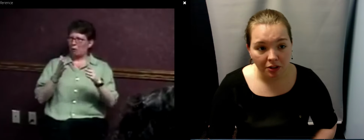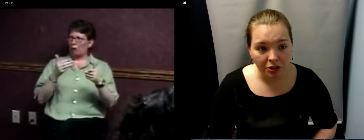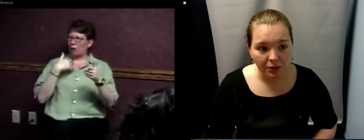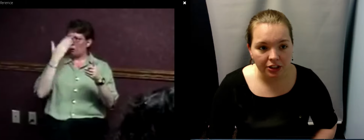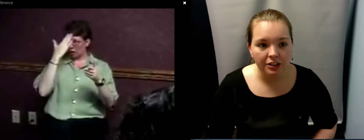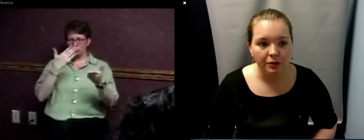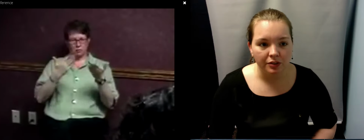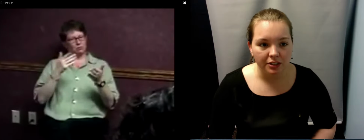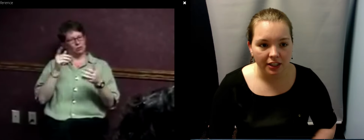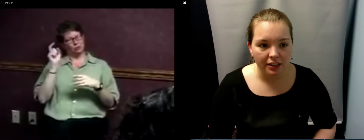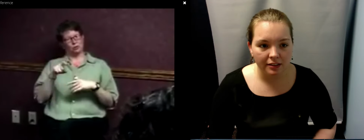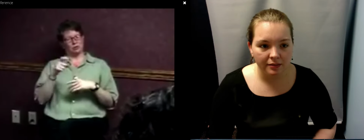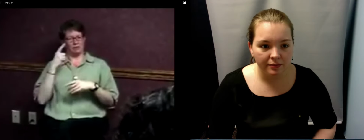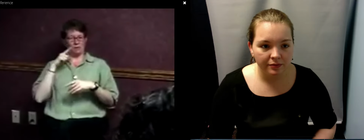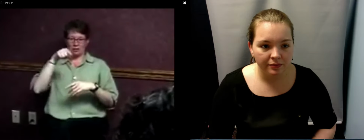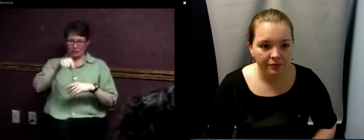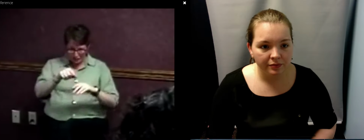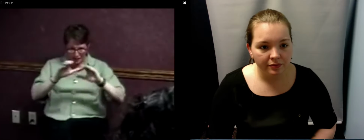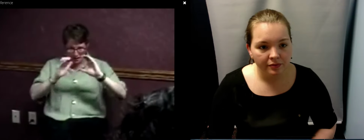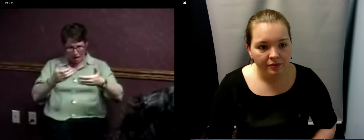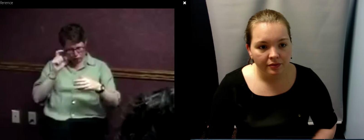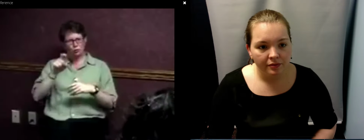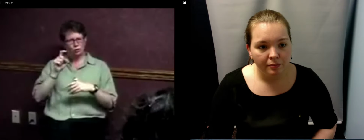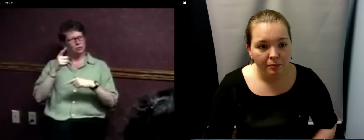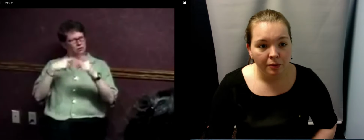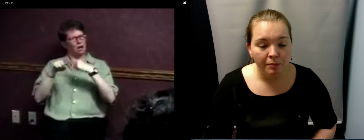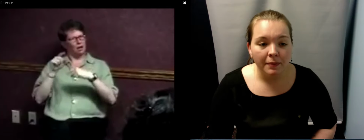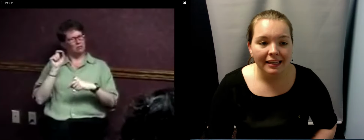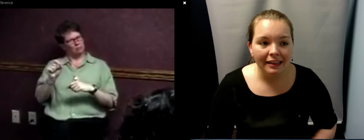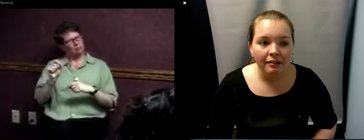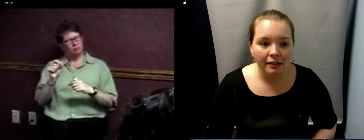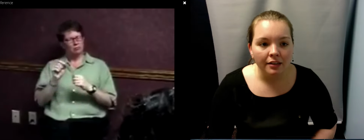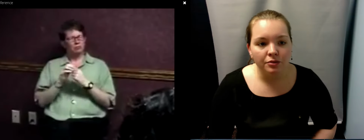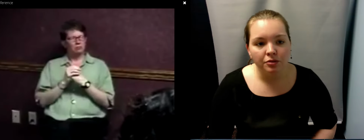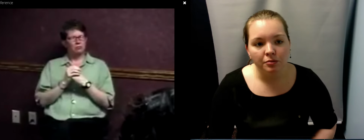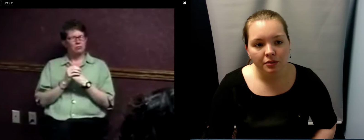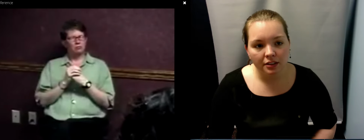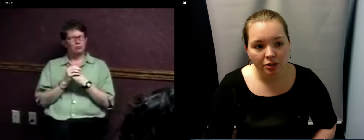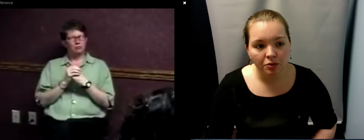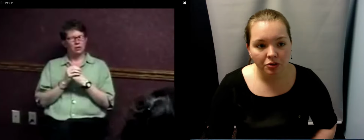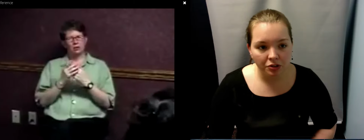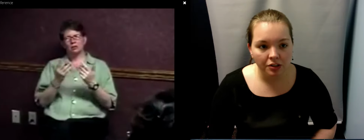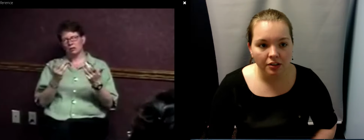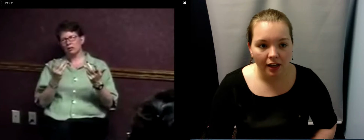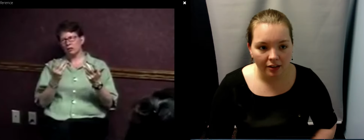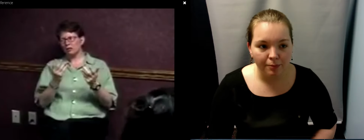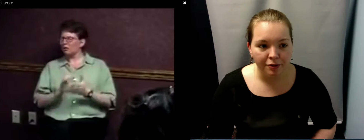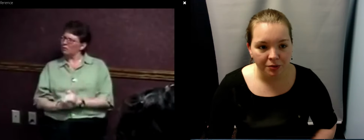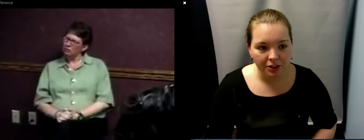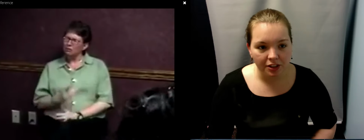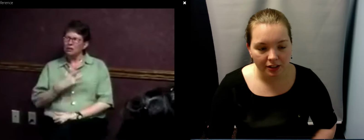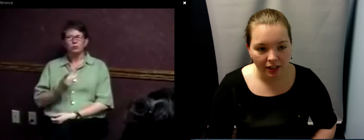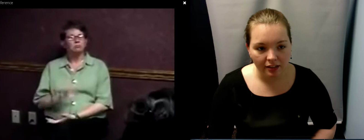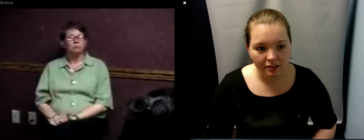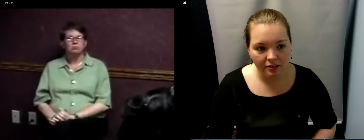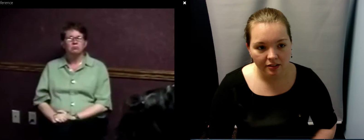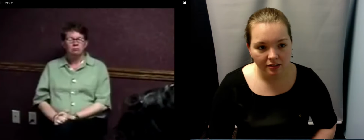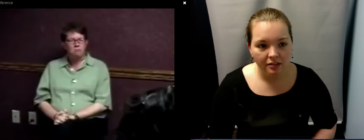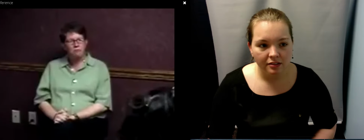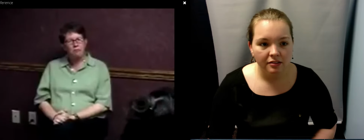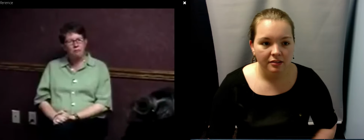of punctuation while they're signing. But maybe in the classroom, the interpreter should add the punctuation at the